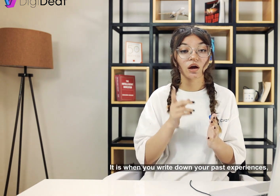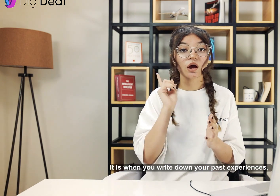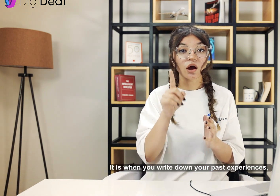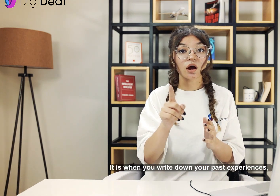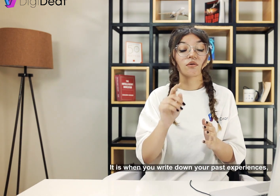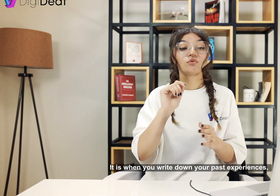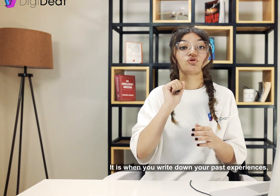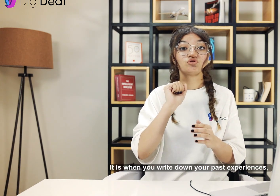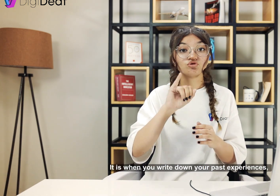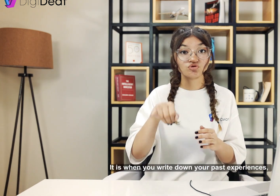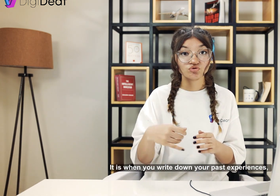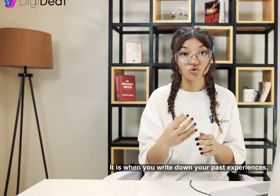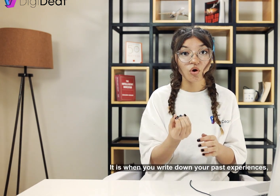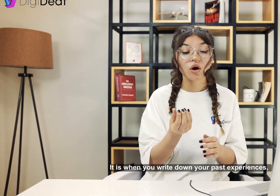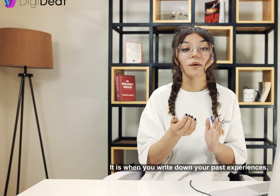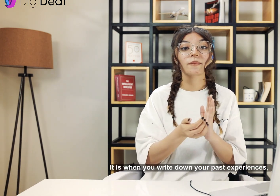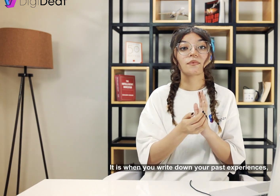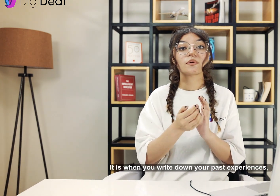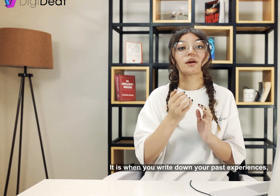It is when you write down your past experiences,